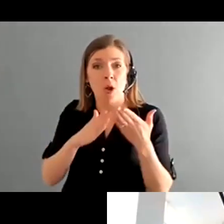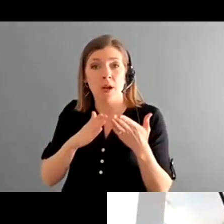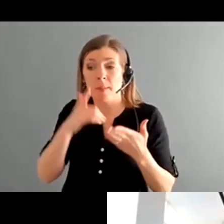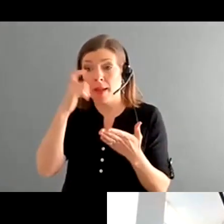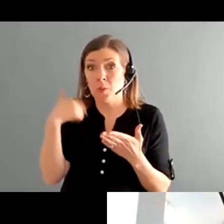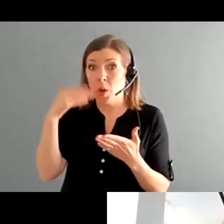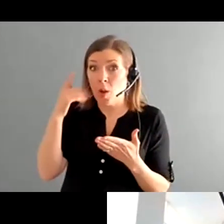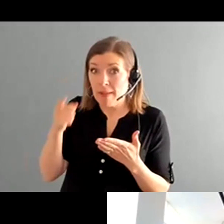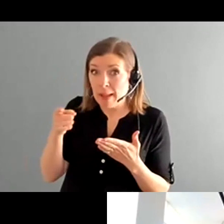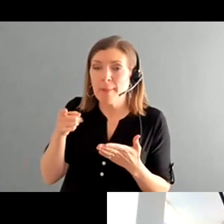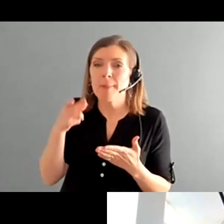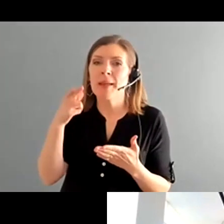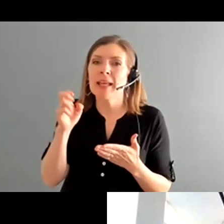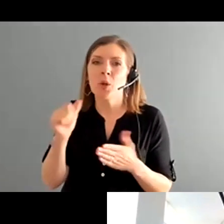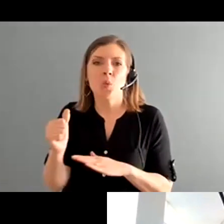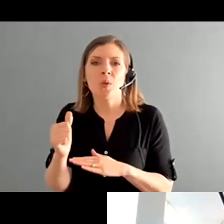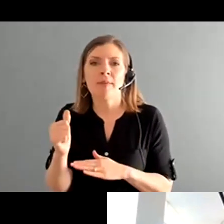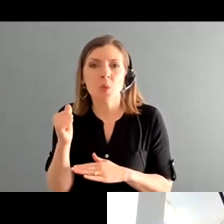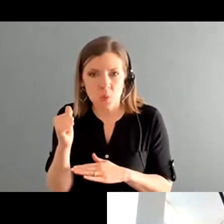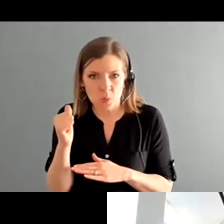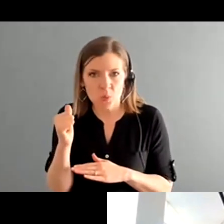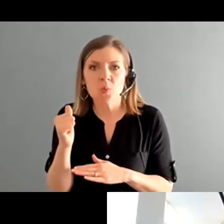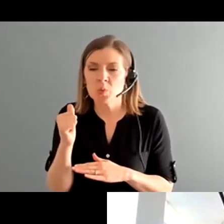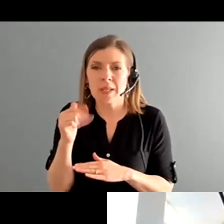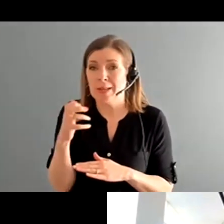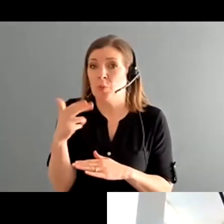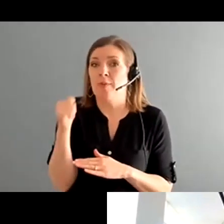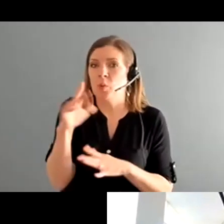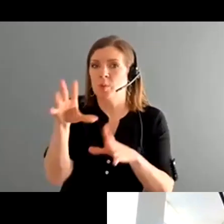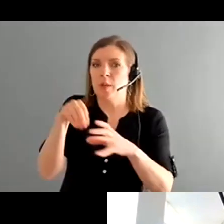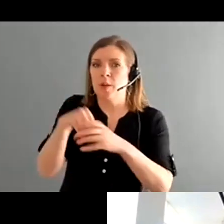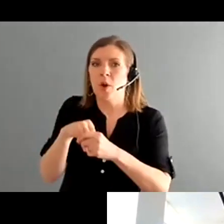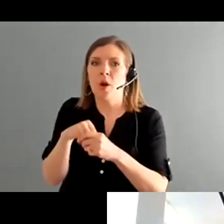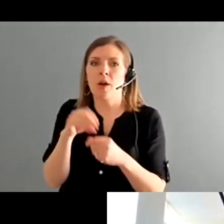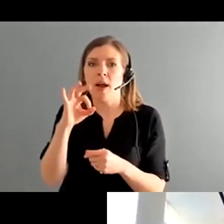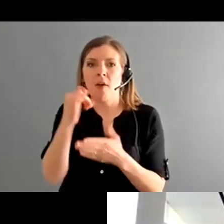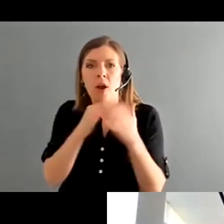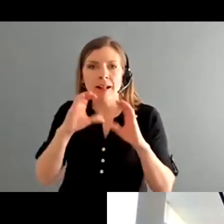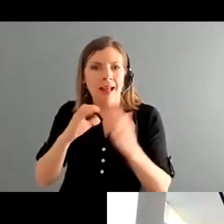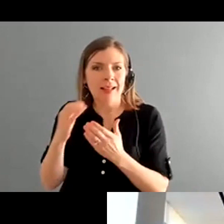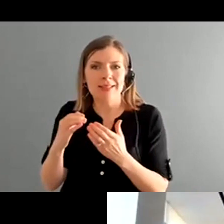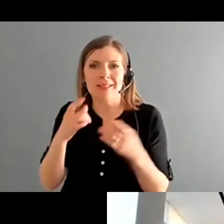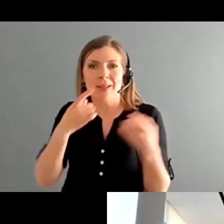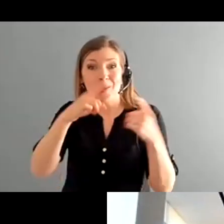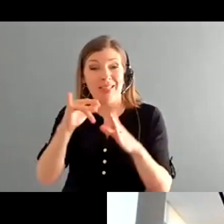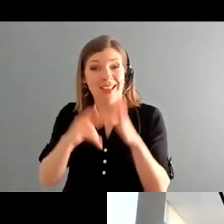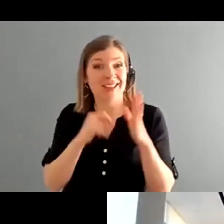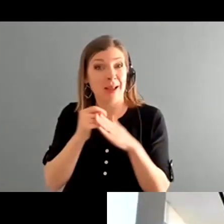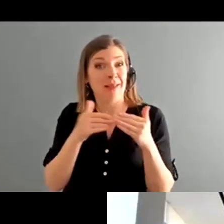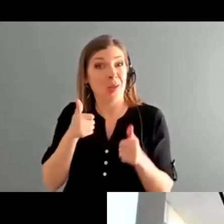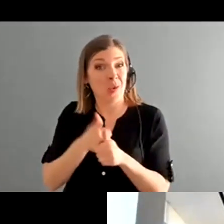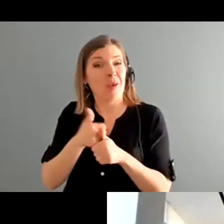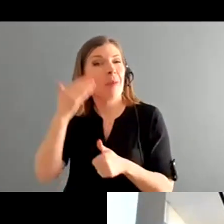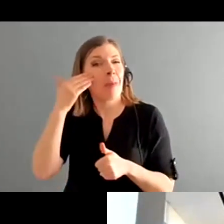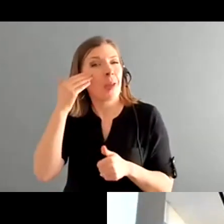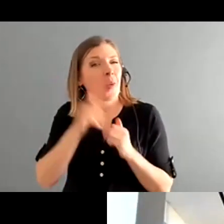of him, we know that he refused to be part of art classes that were going on at the time, even though he was familiar